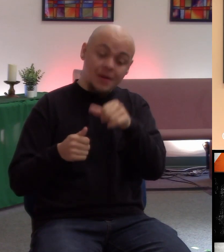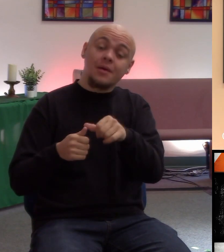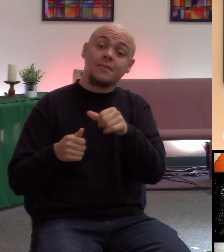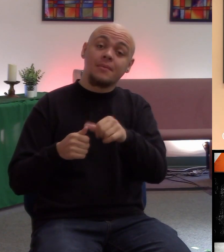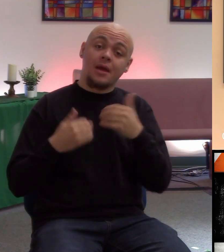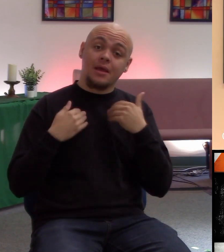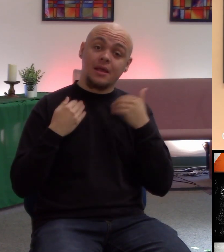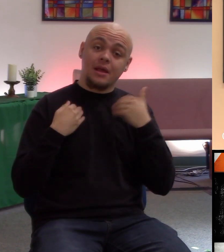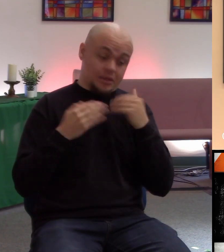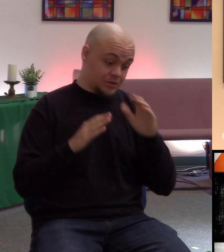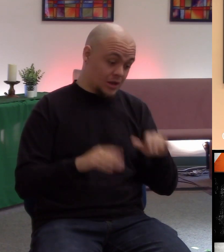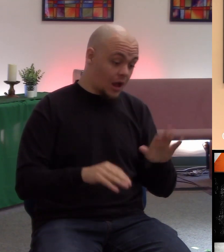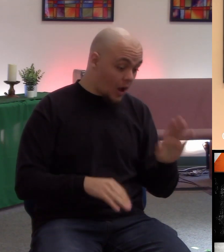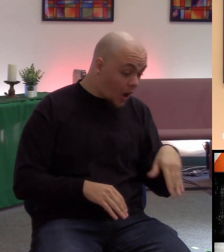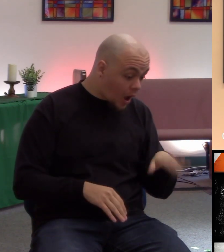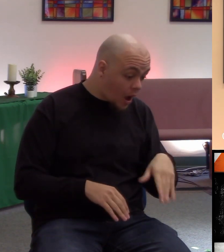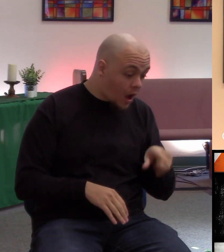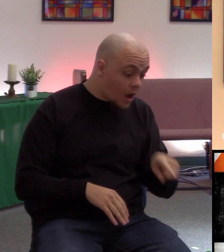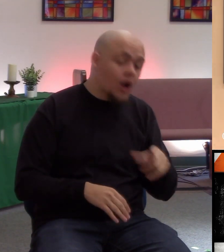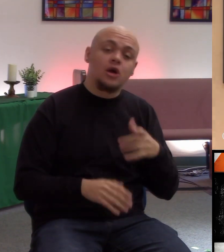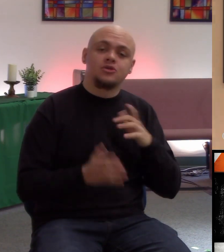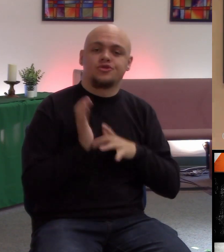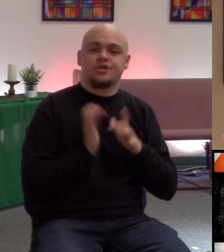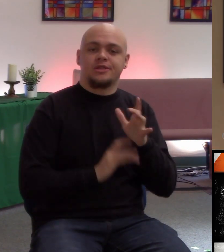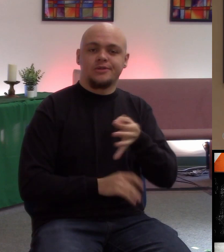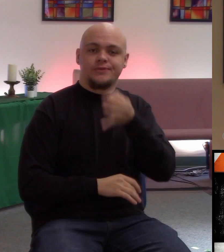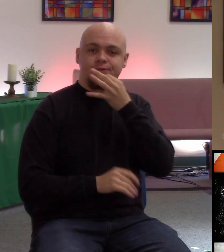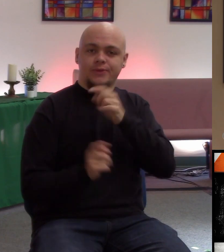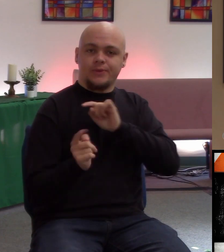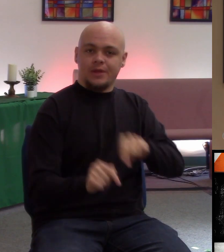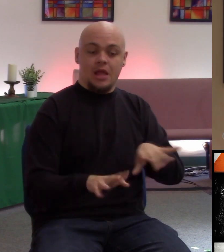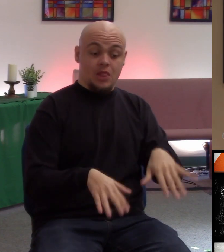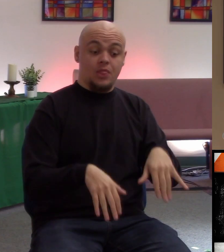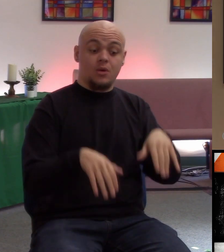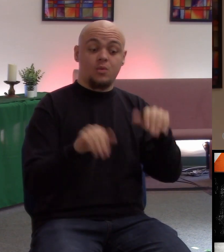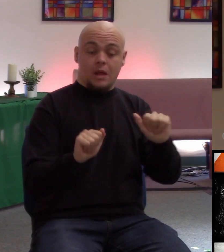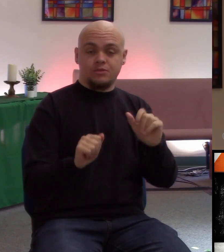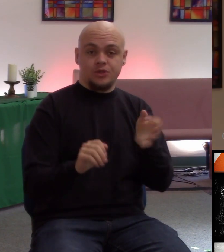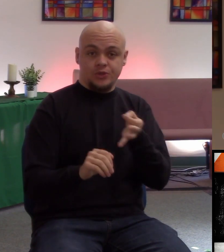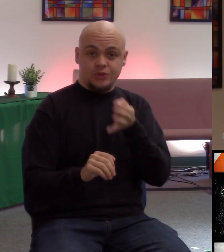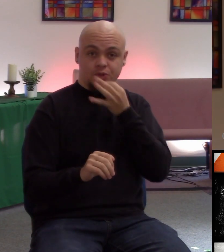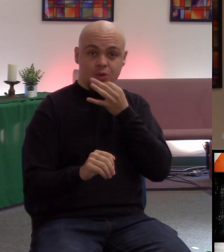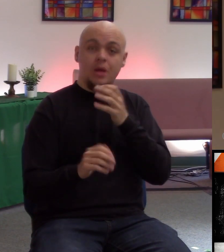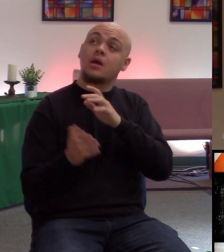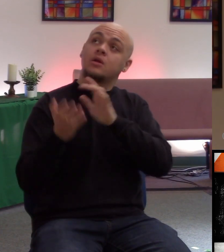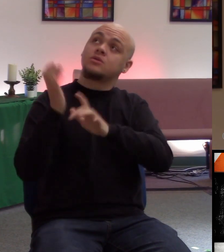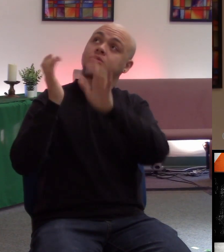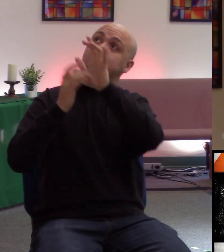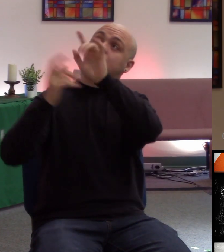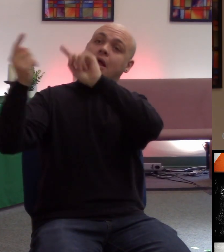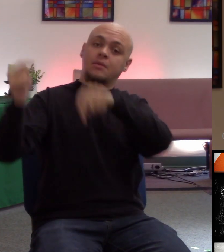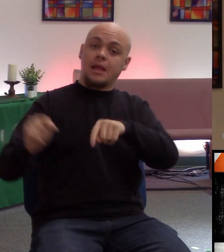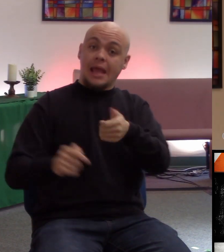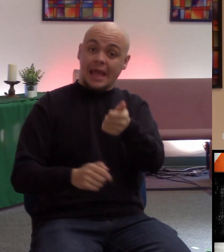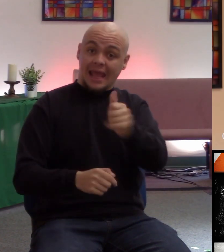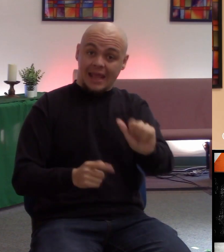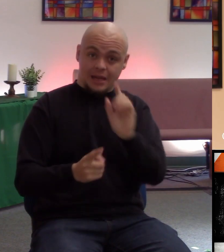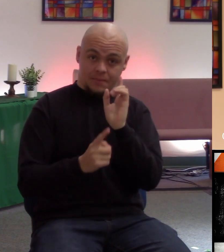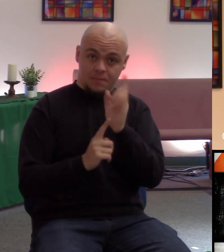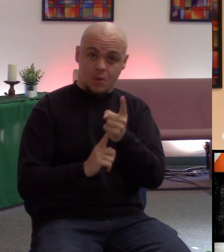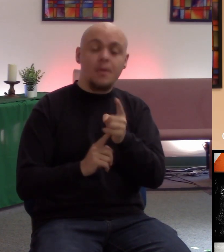as a very young child being told that Jesus was coming very soon, that the rapture was imminent, that the return of Christ was